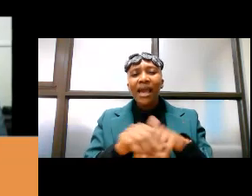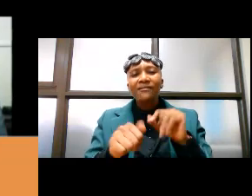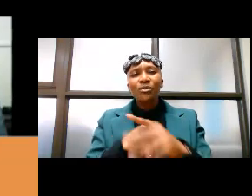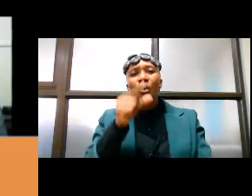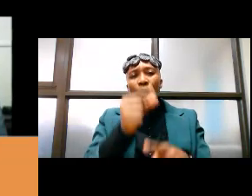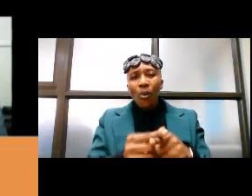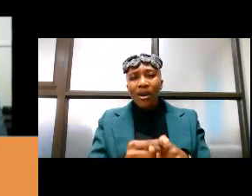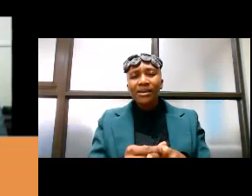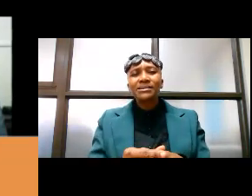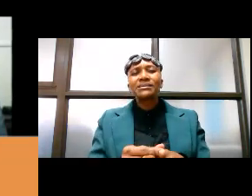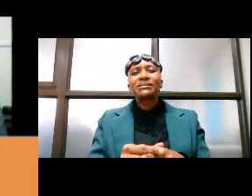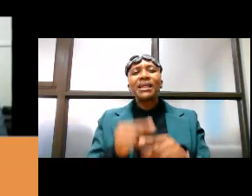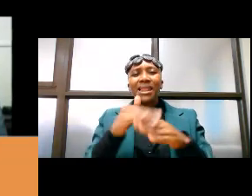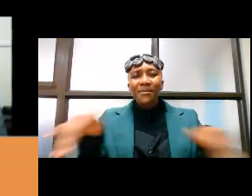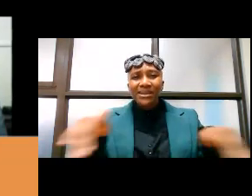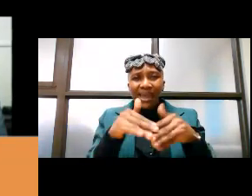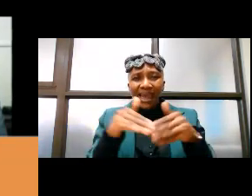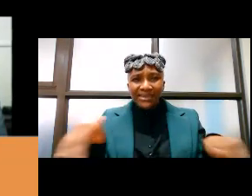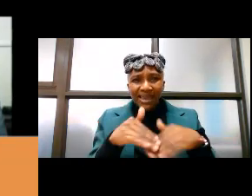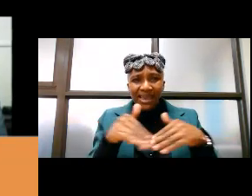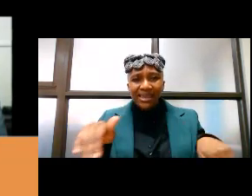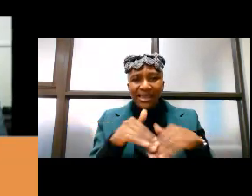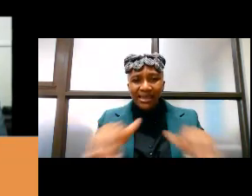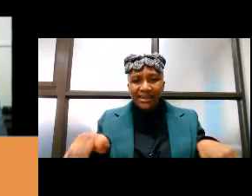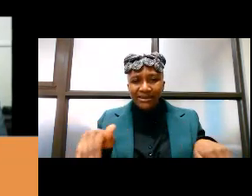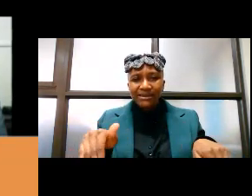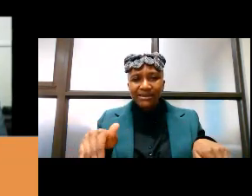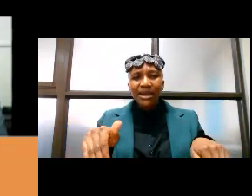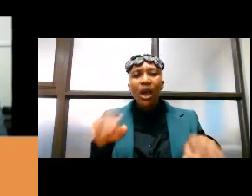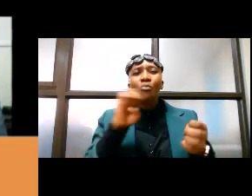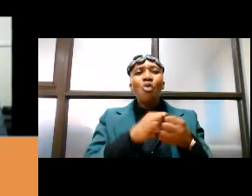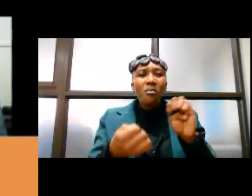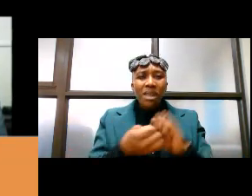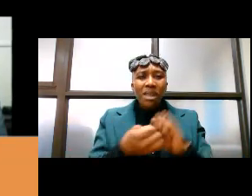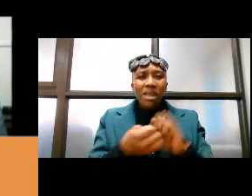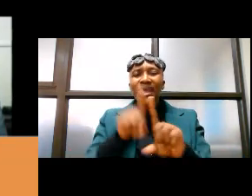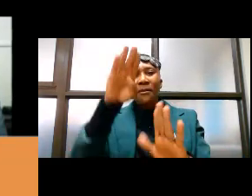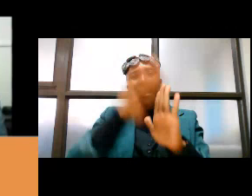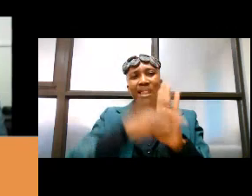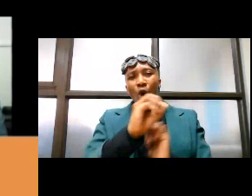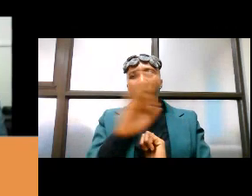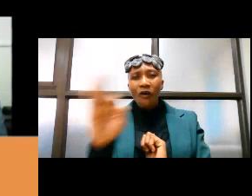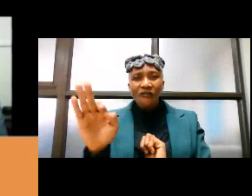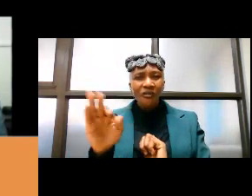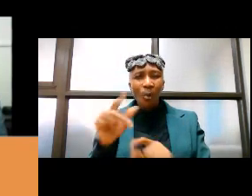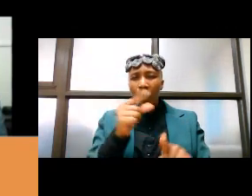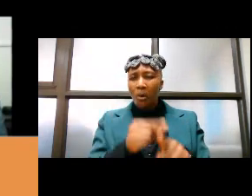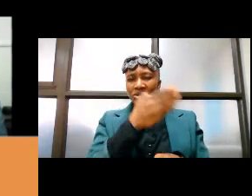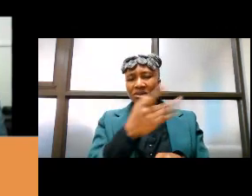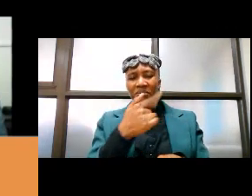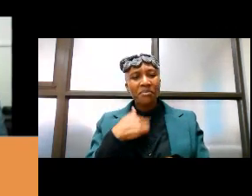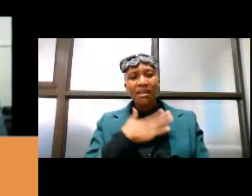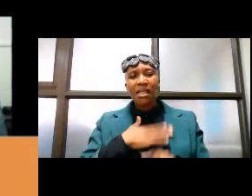limitations, problems, and lack of, but they are realities in the lives of our children. So all one needs